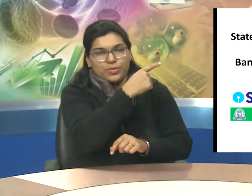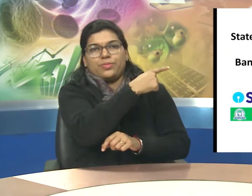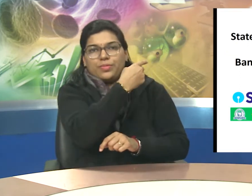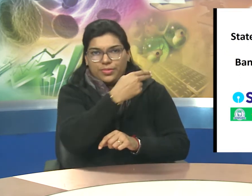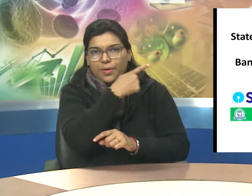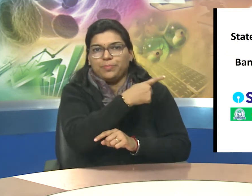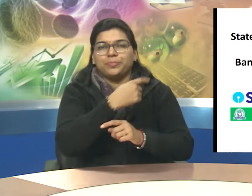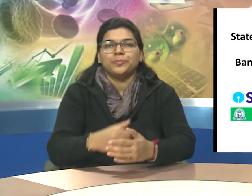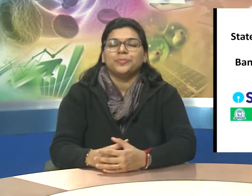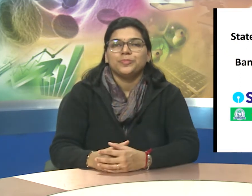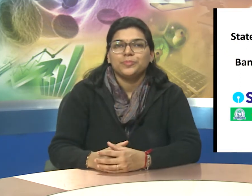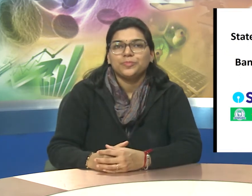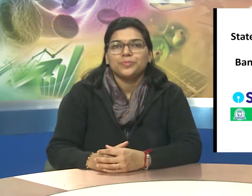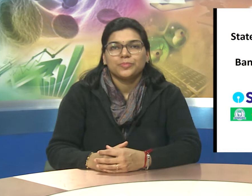All those banks